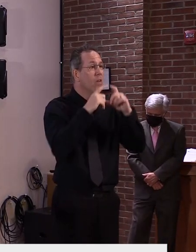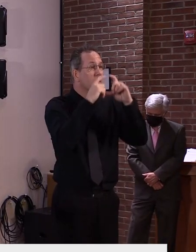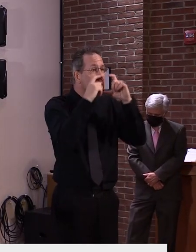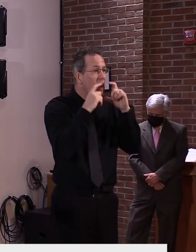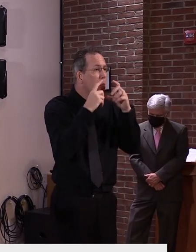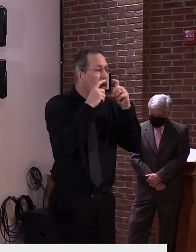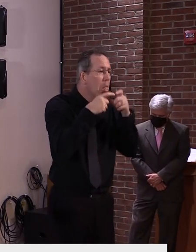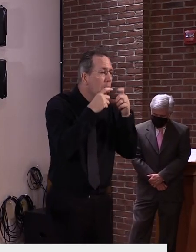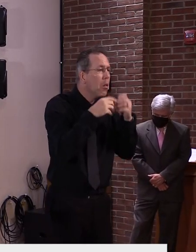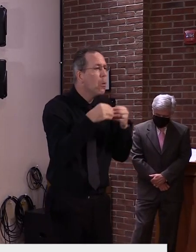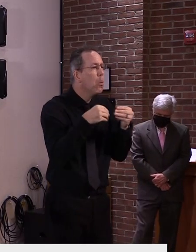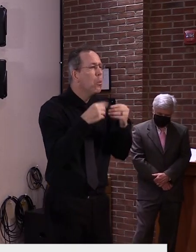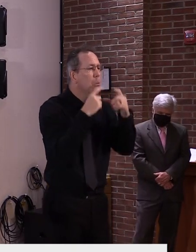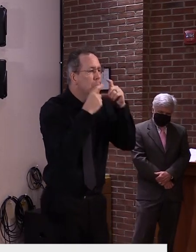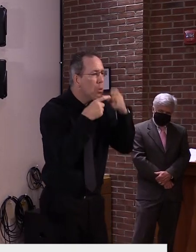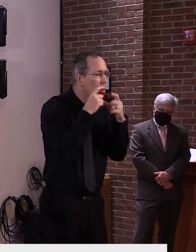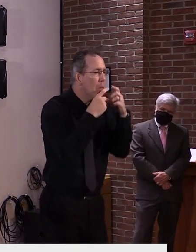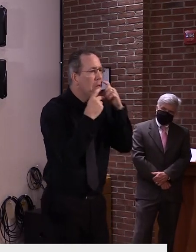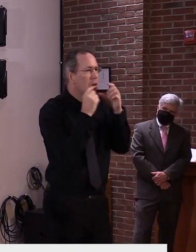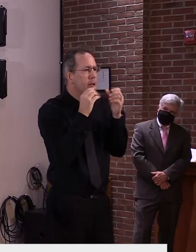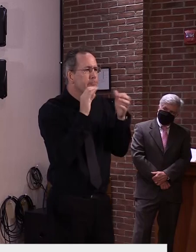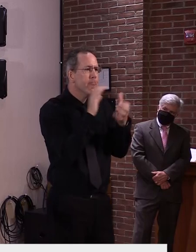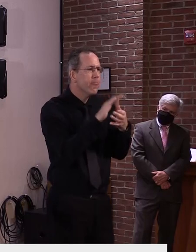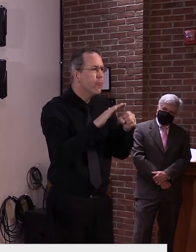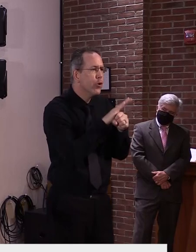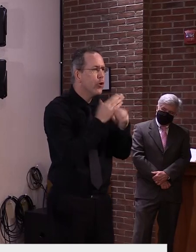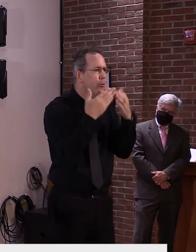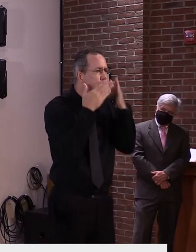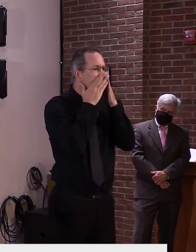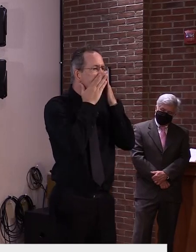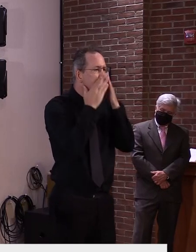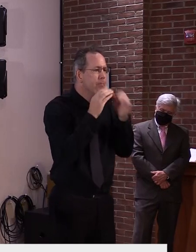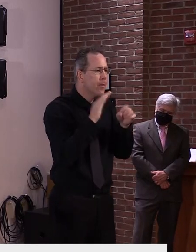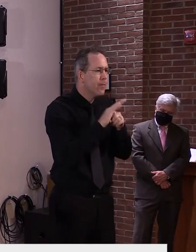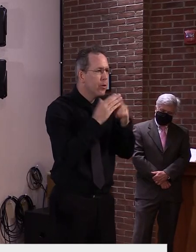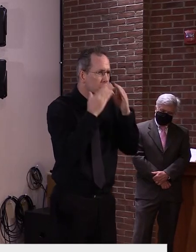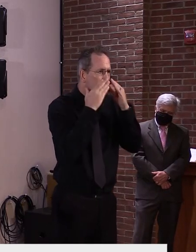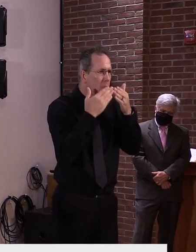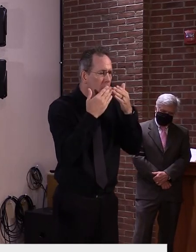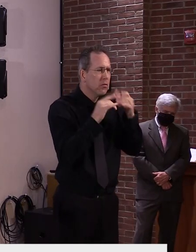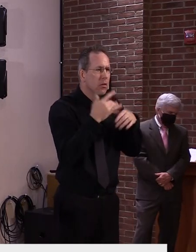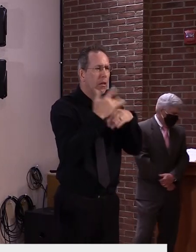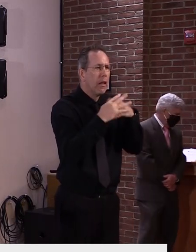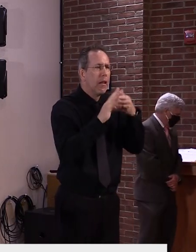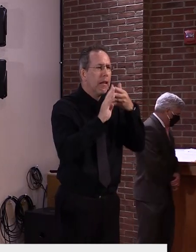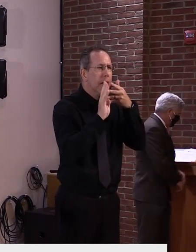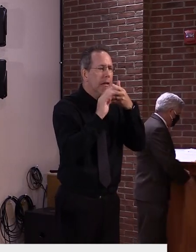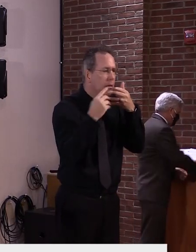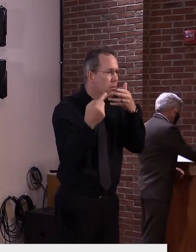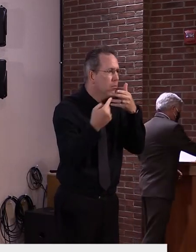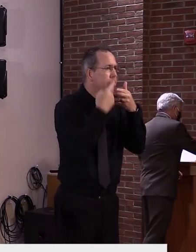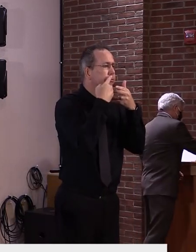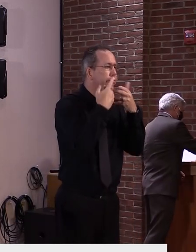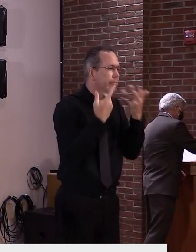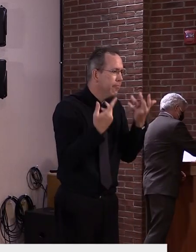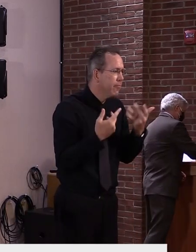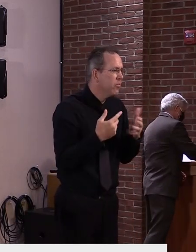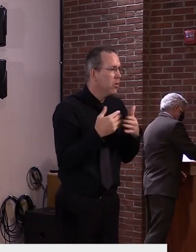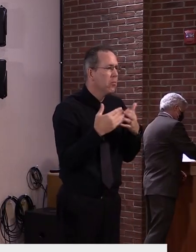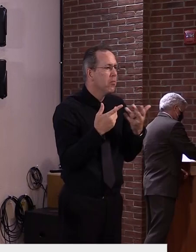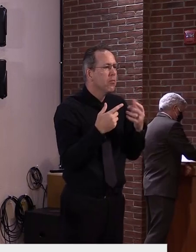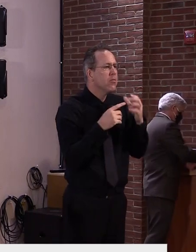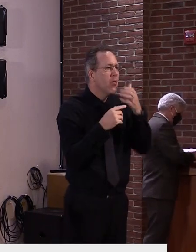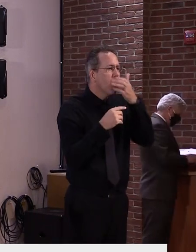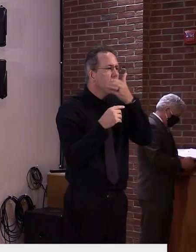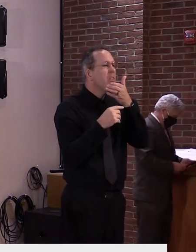the nose down to the mouth. So to me, it wouldn't really matter which way you were producing things. The fact